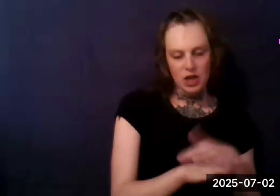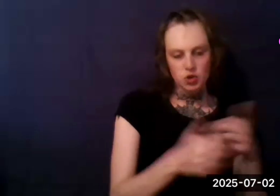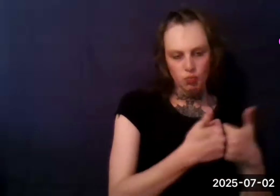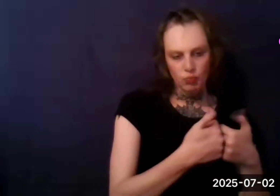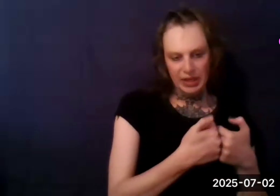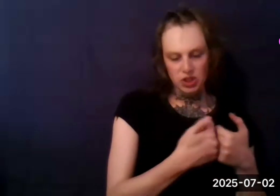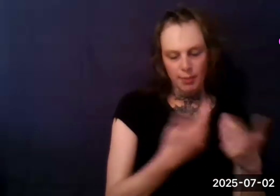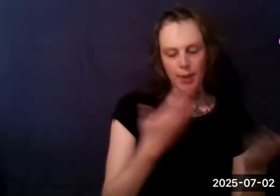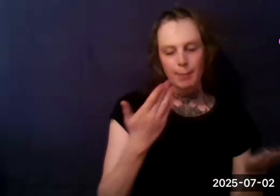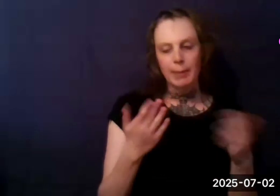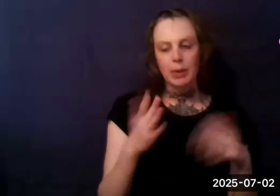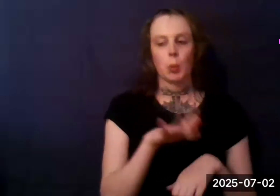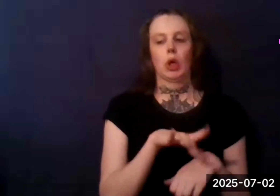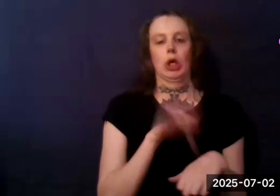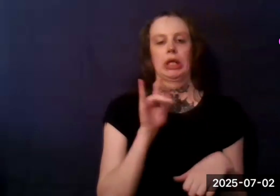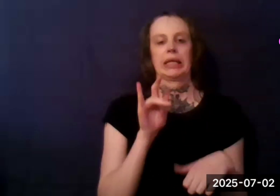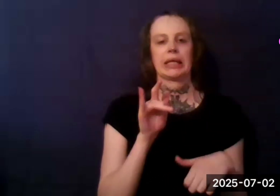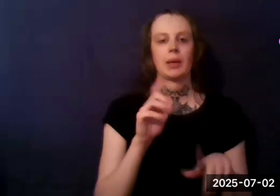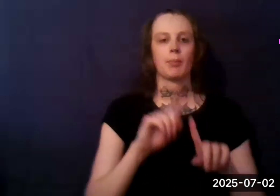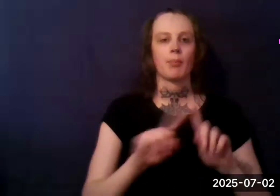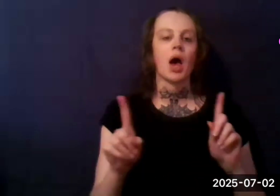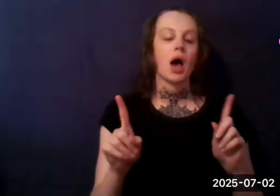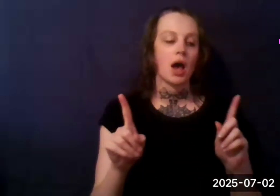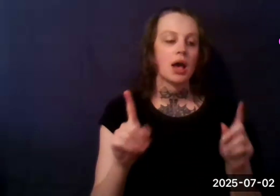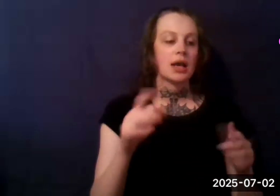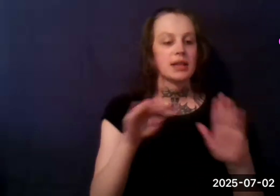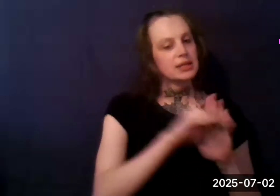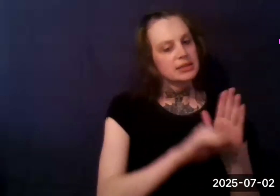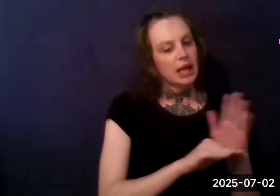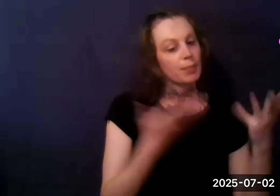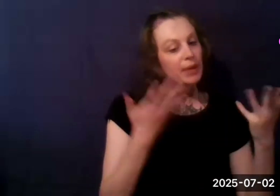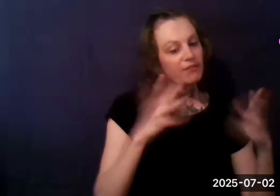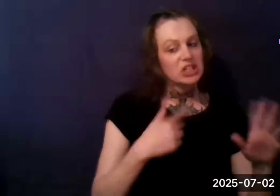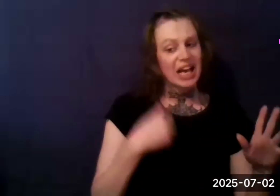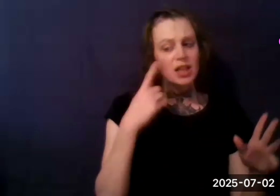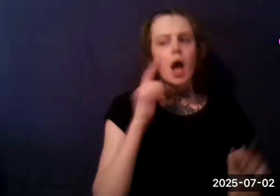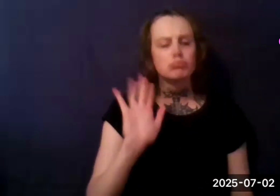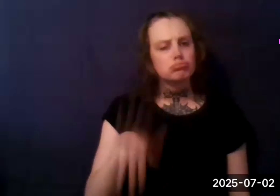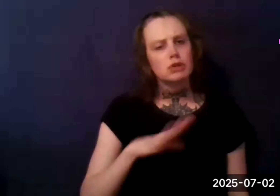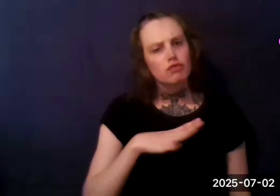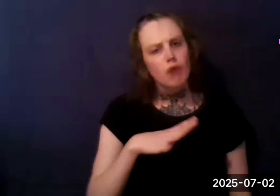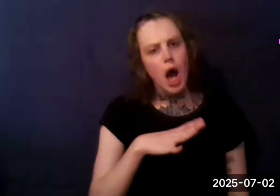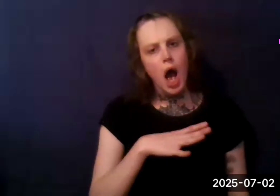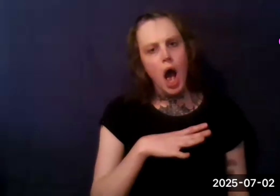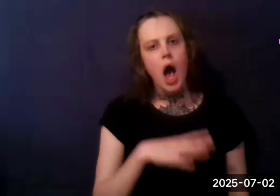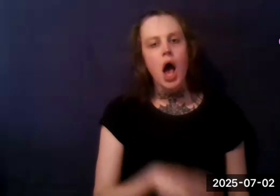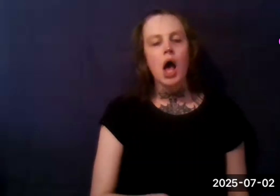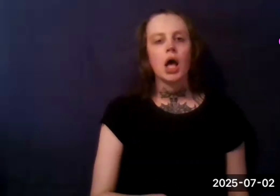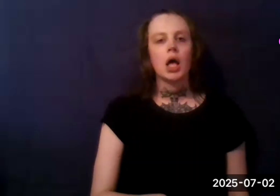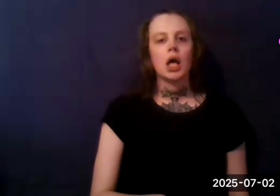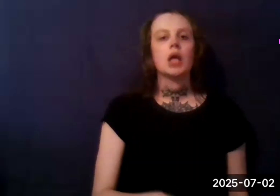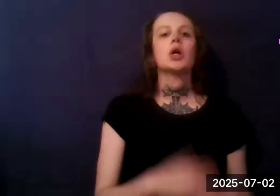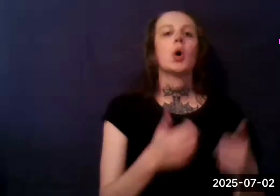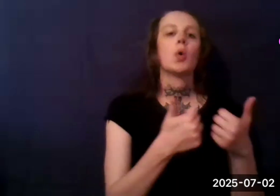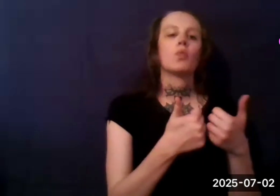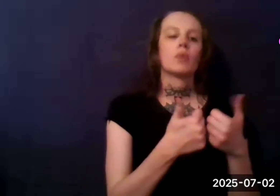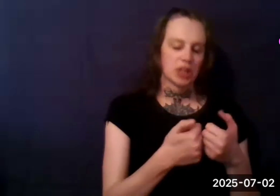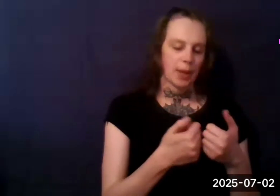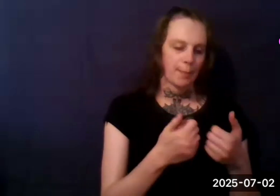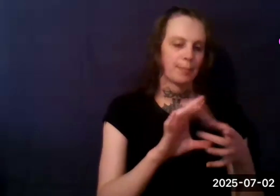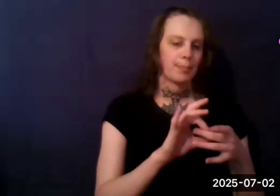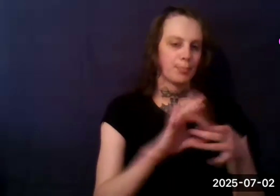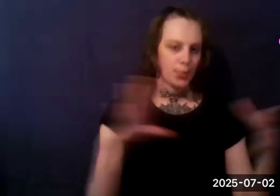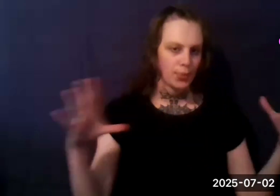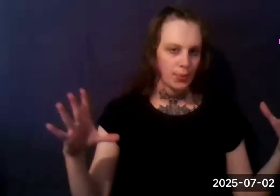first year ended, but I just finished the steps. So it was in my head, it was fine. Ended. It was right after we had a big